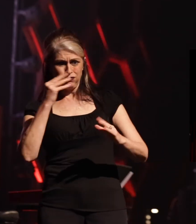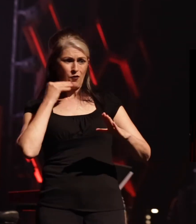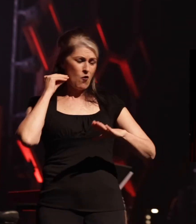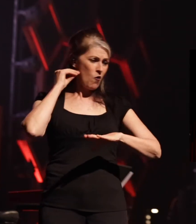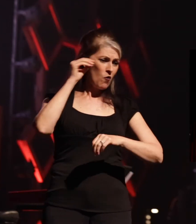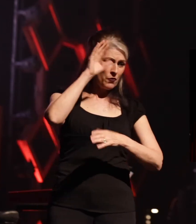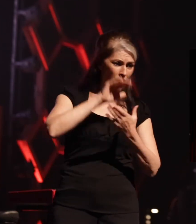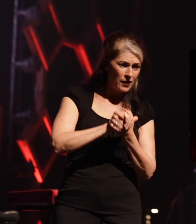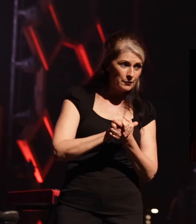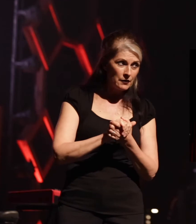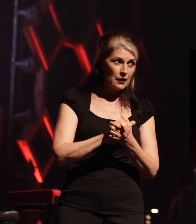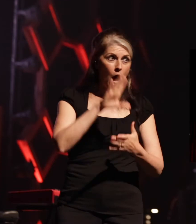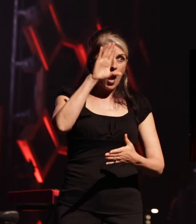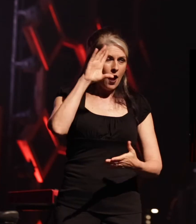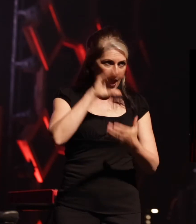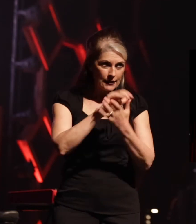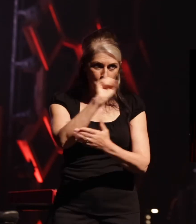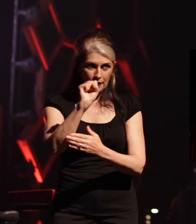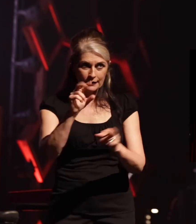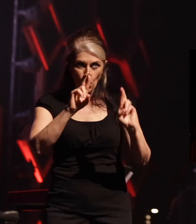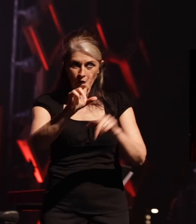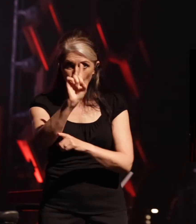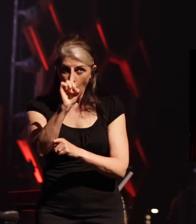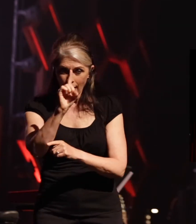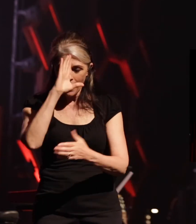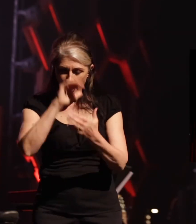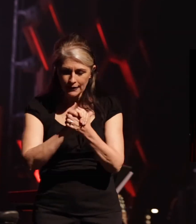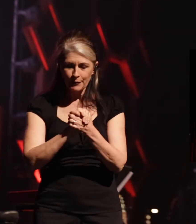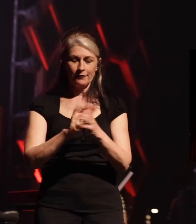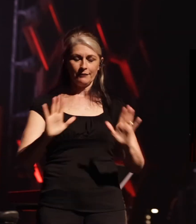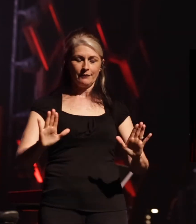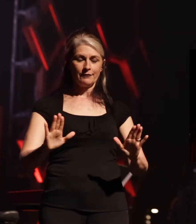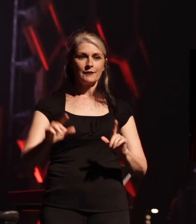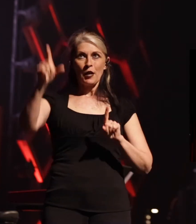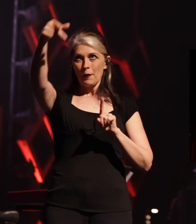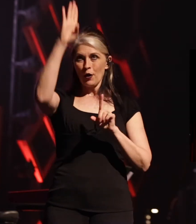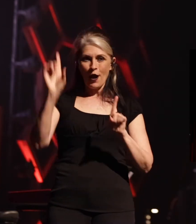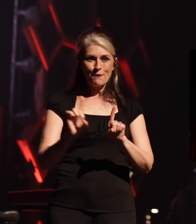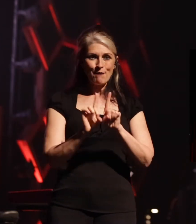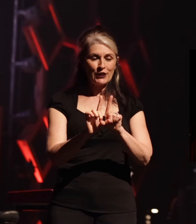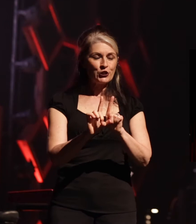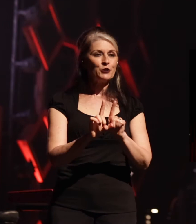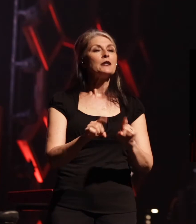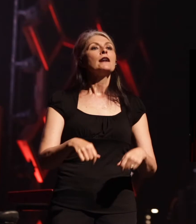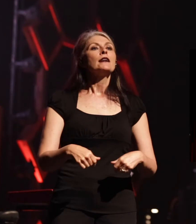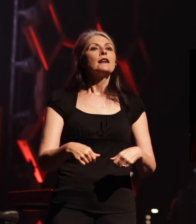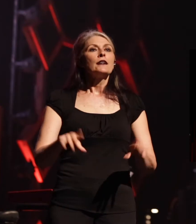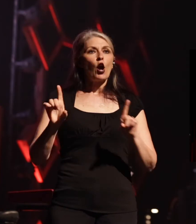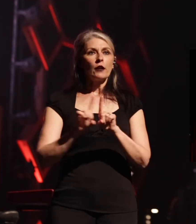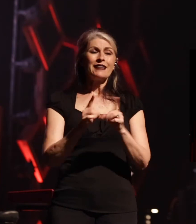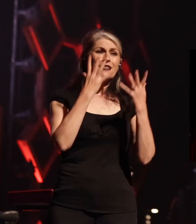have one, but all those things, that God wants to meet you in that. That he wants to meet you in the sadness of your